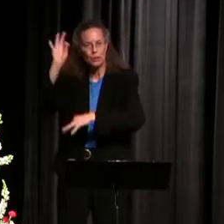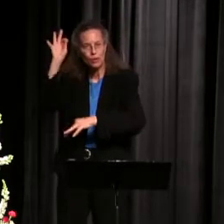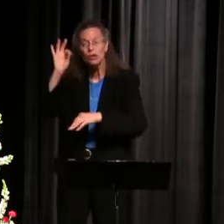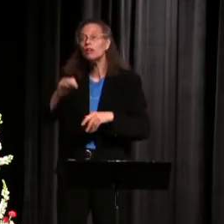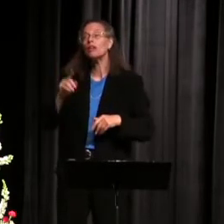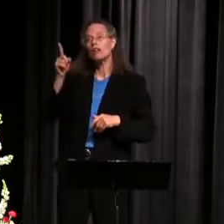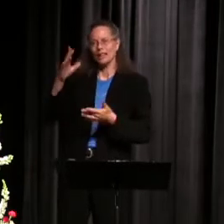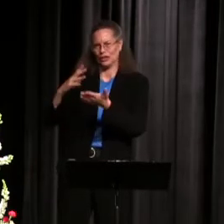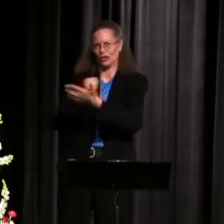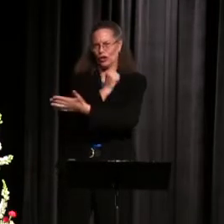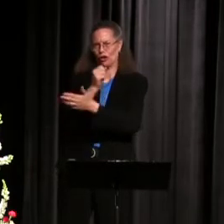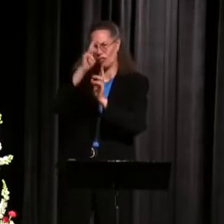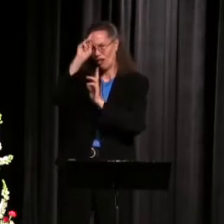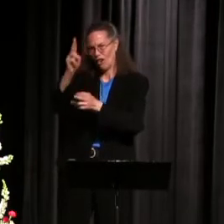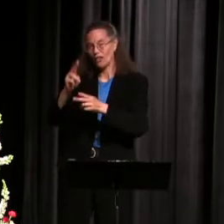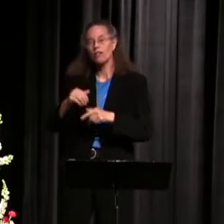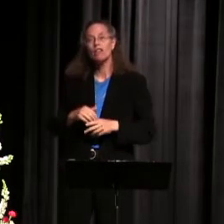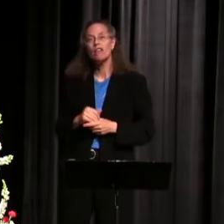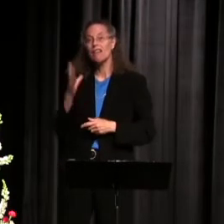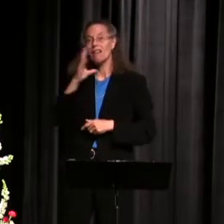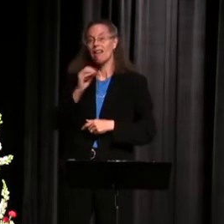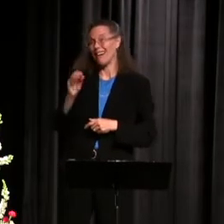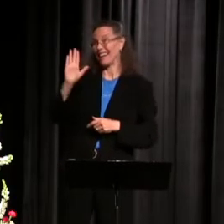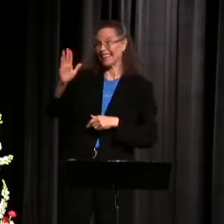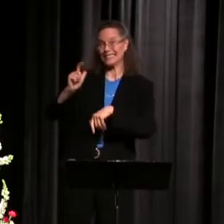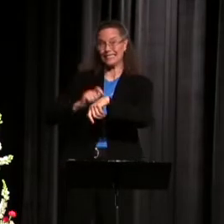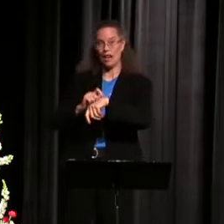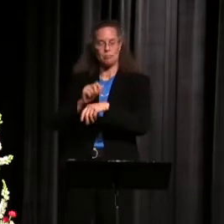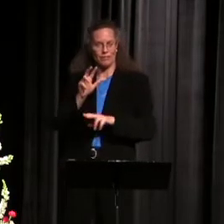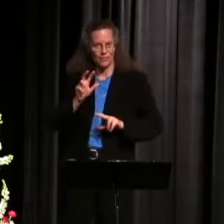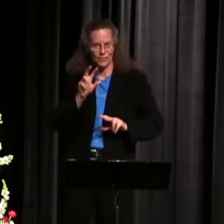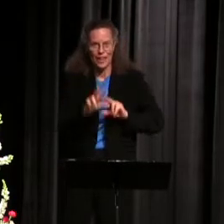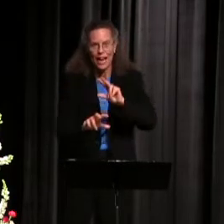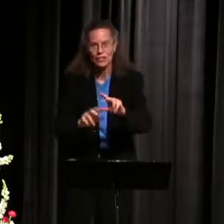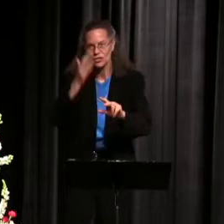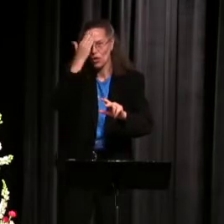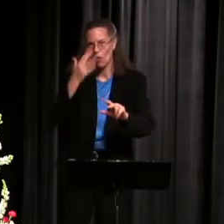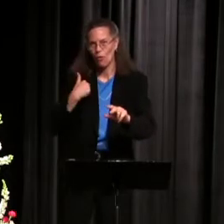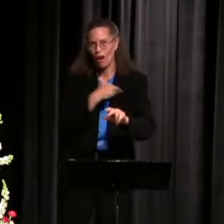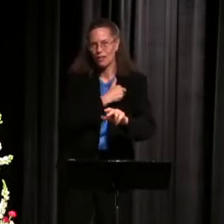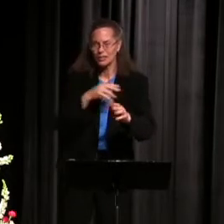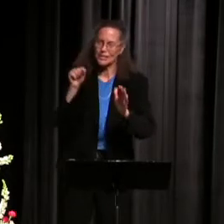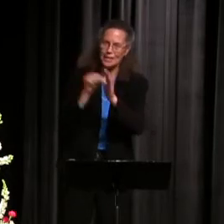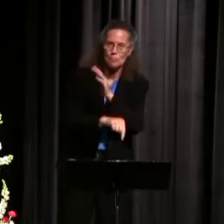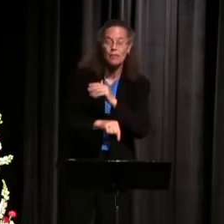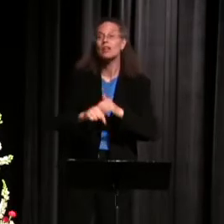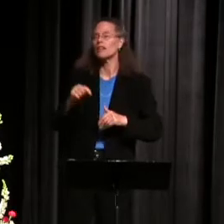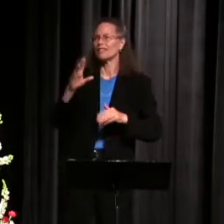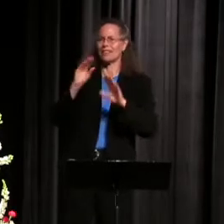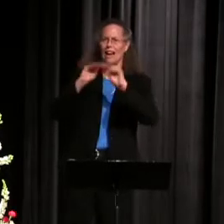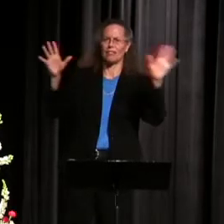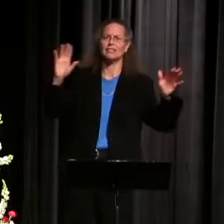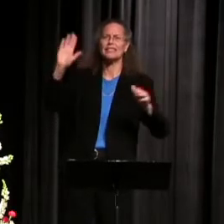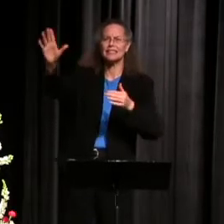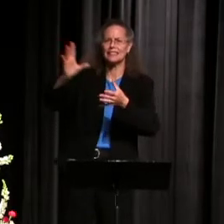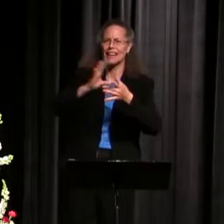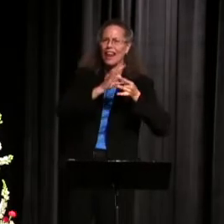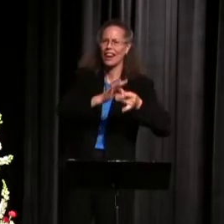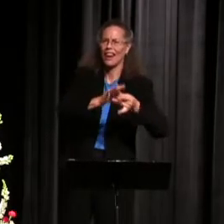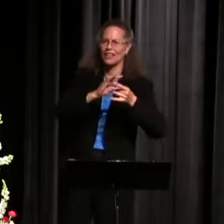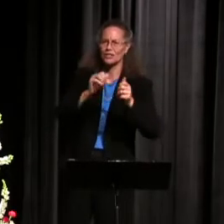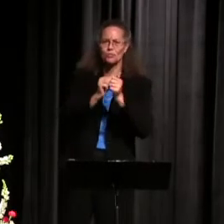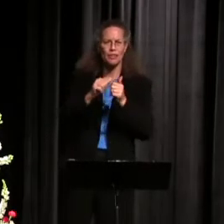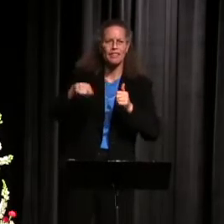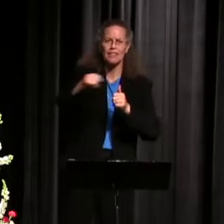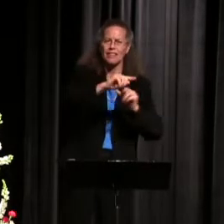very deserving of this honor, and he has invested time getting to know the class of 2020. It is obvious that the connections and relationships he has created with our class